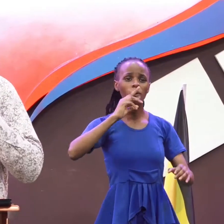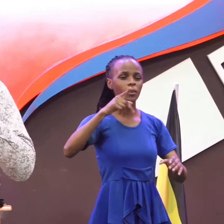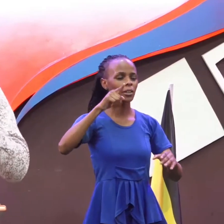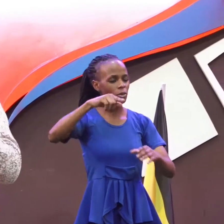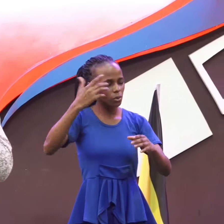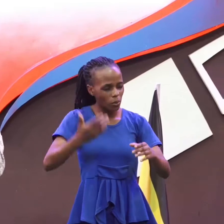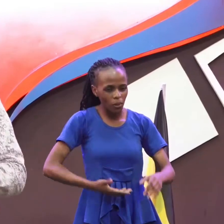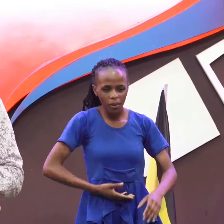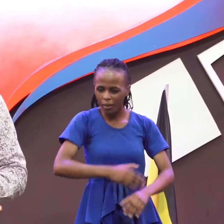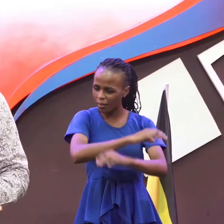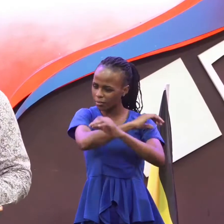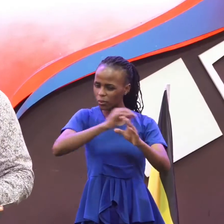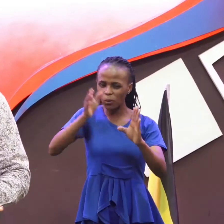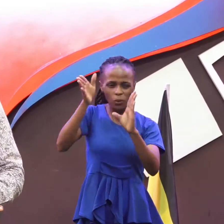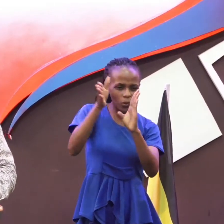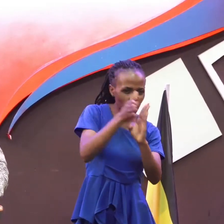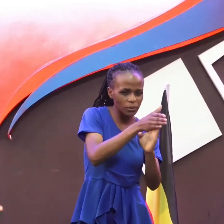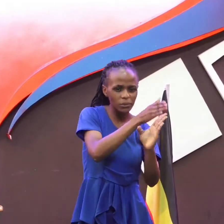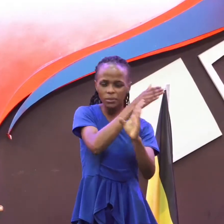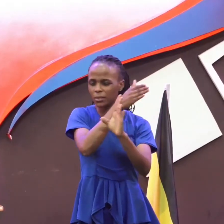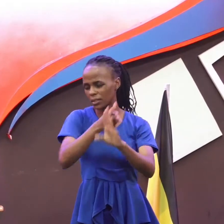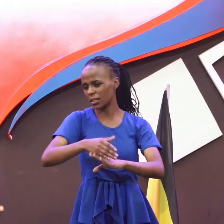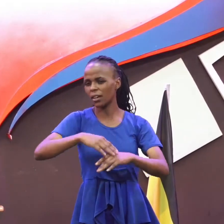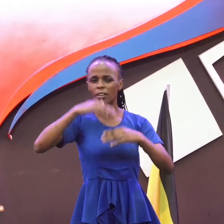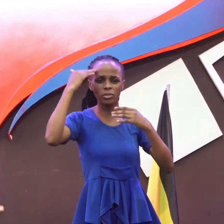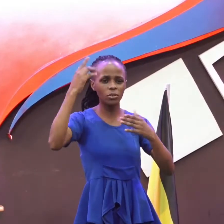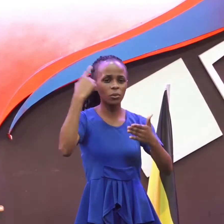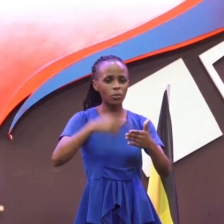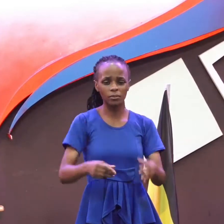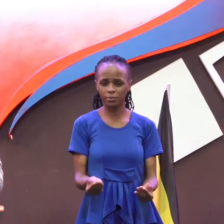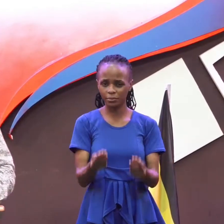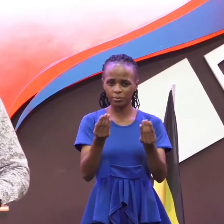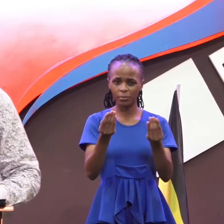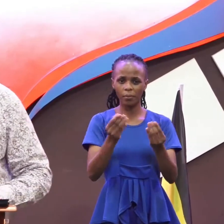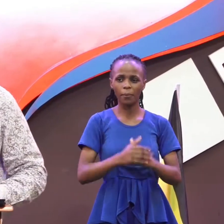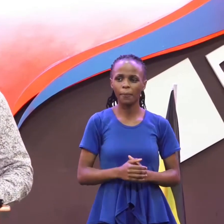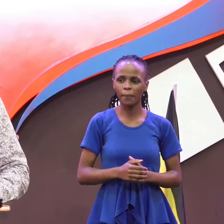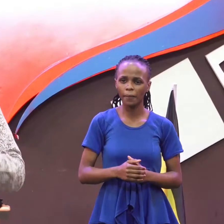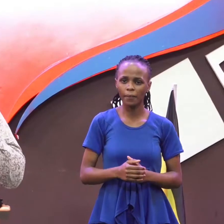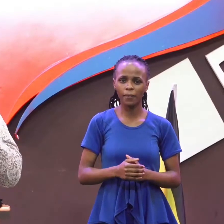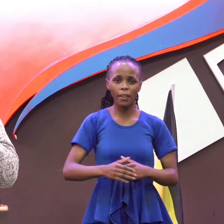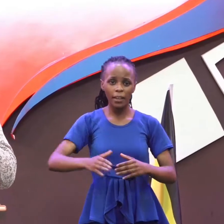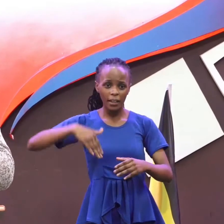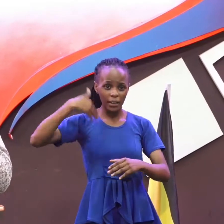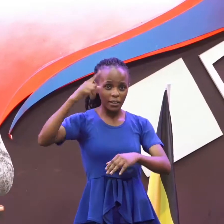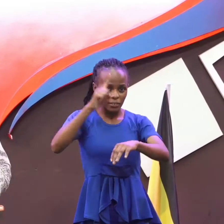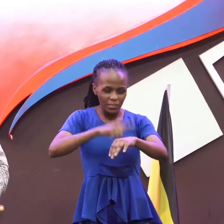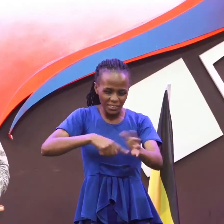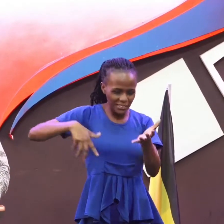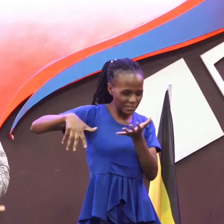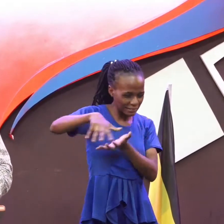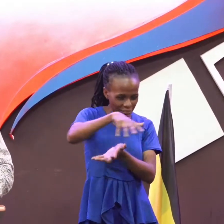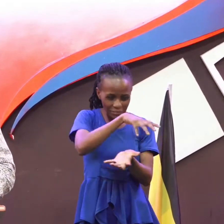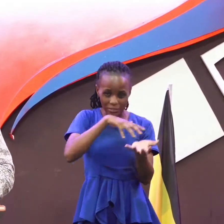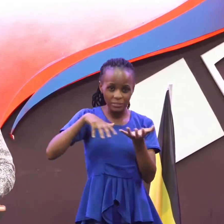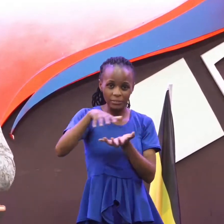tokyalina kibayita sense of direction. Not until you reach to a life when you have no sense of direction. Buli lw'obeera ng'otabuddwa. Whenever